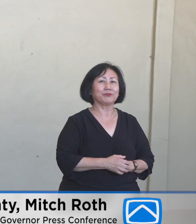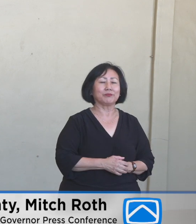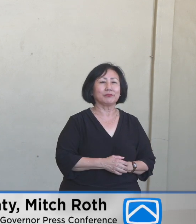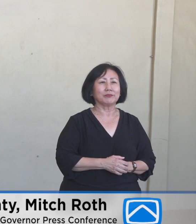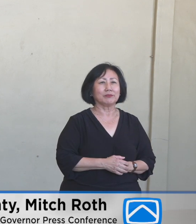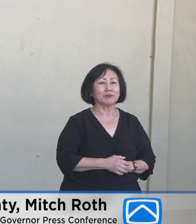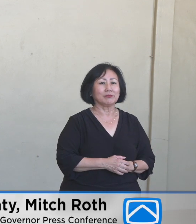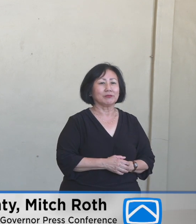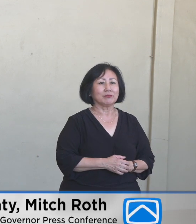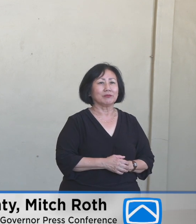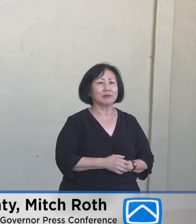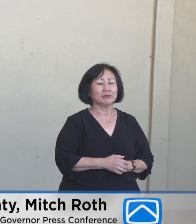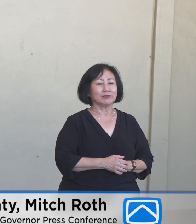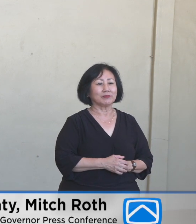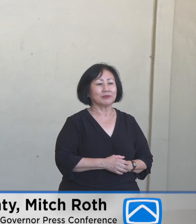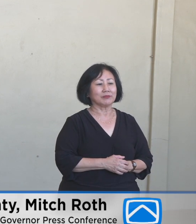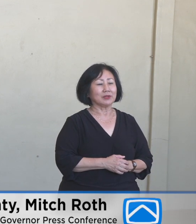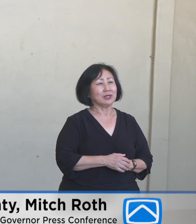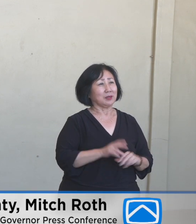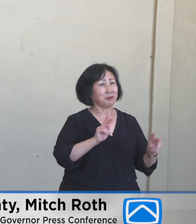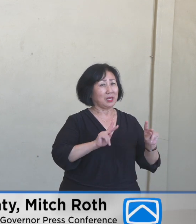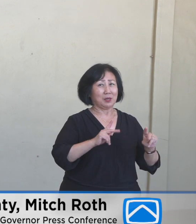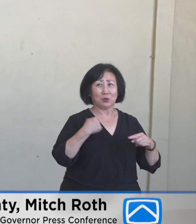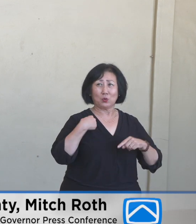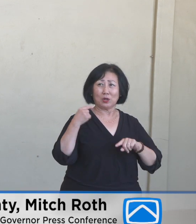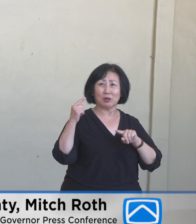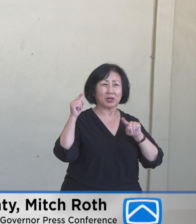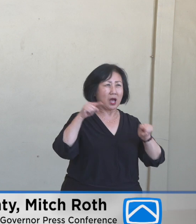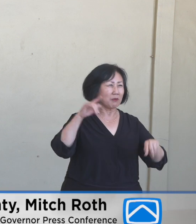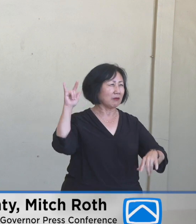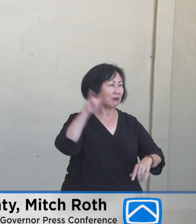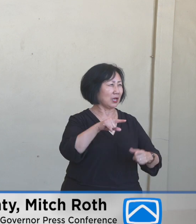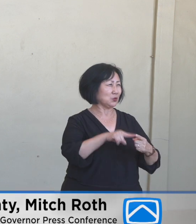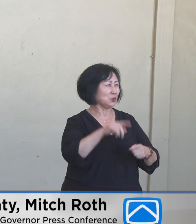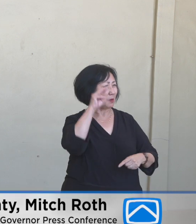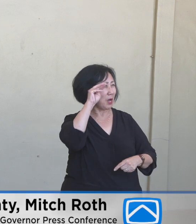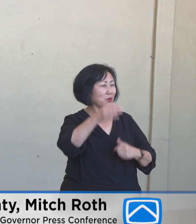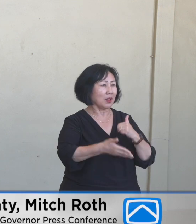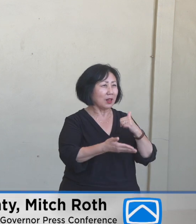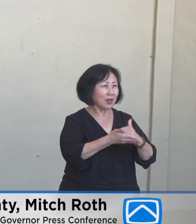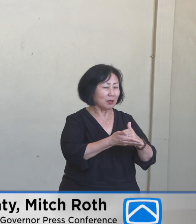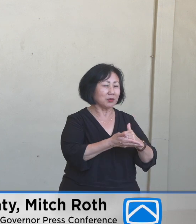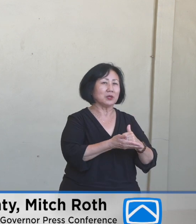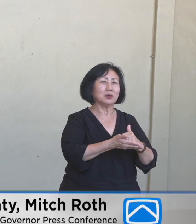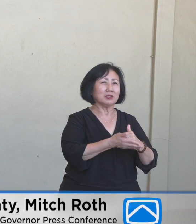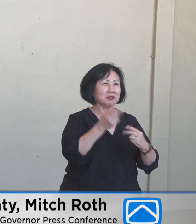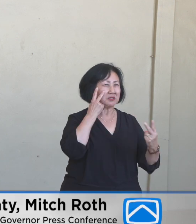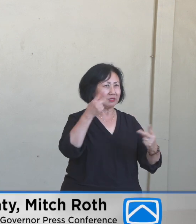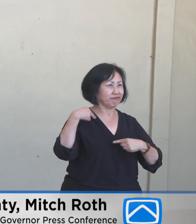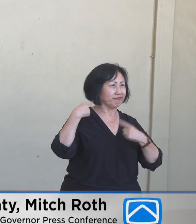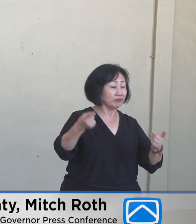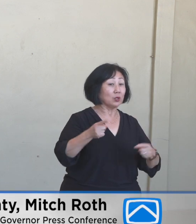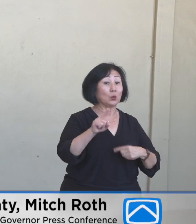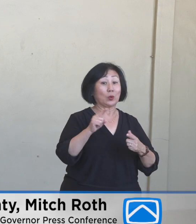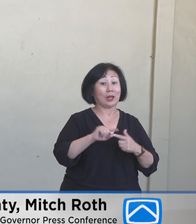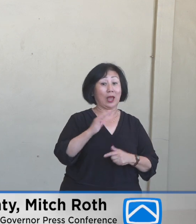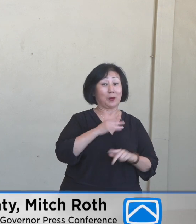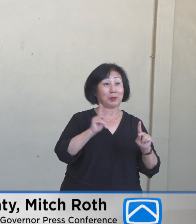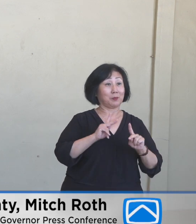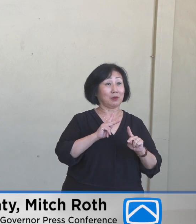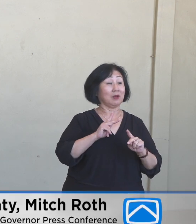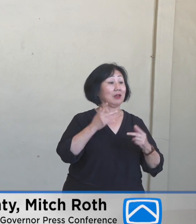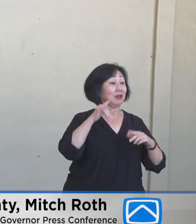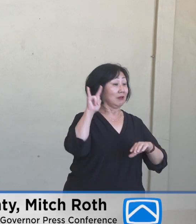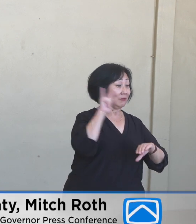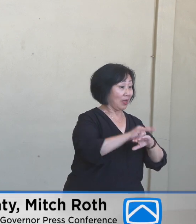we had people that have been coming to help out. And I have to tell you, when our people come